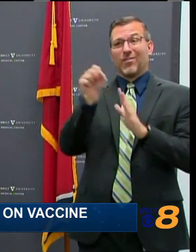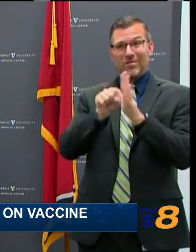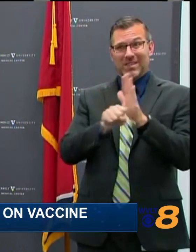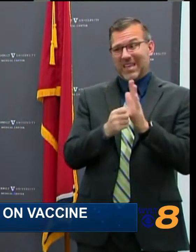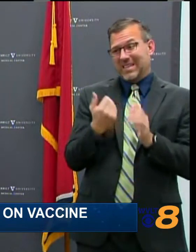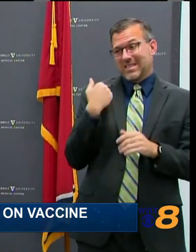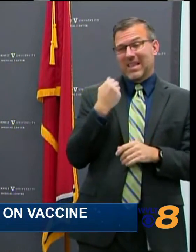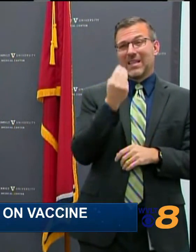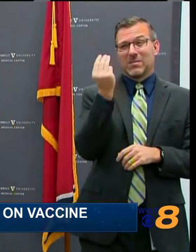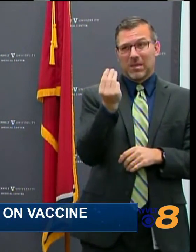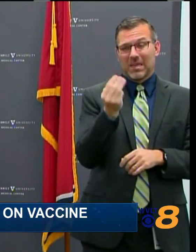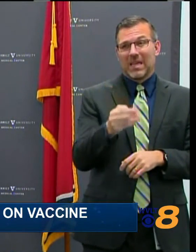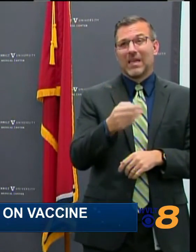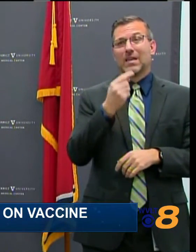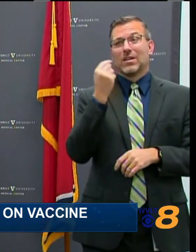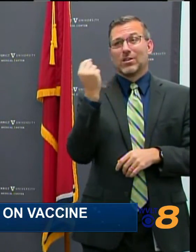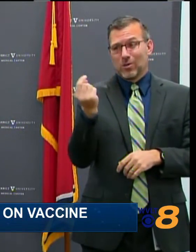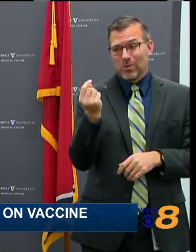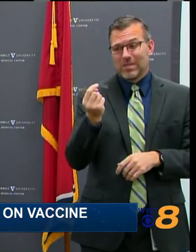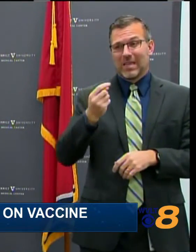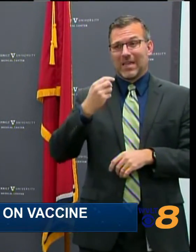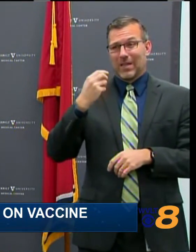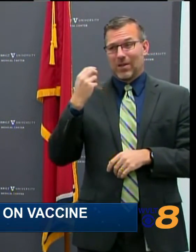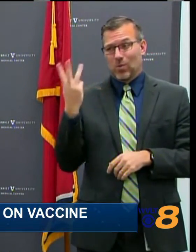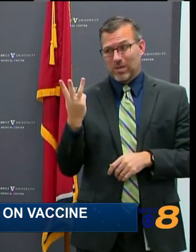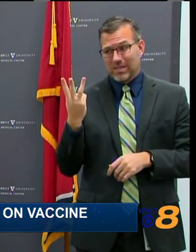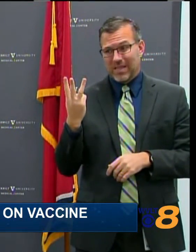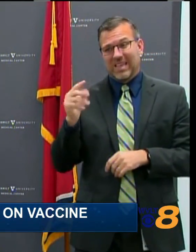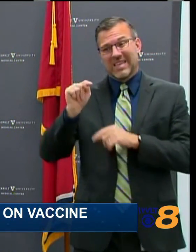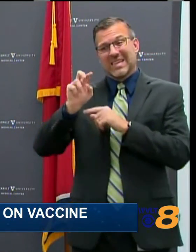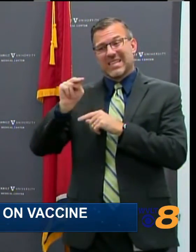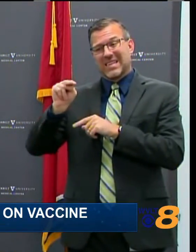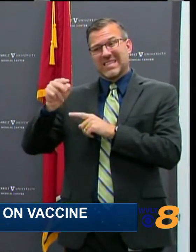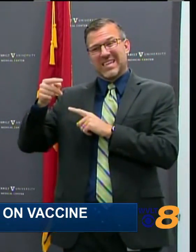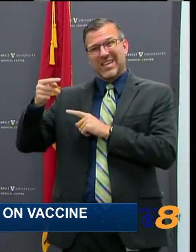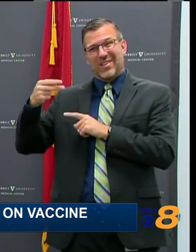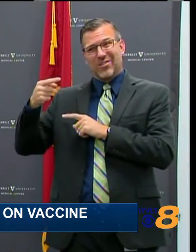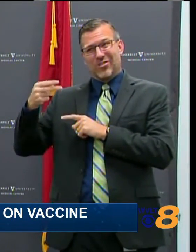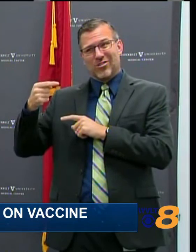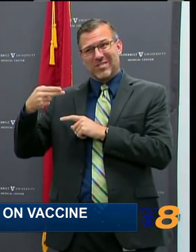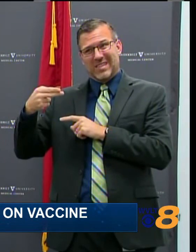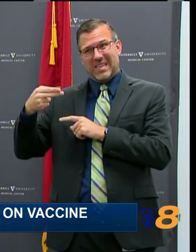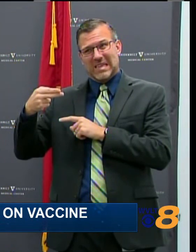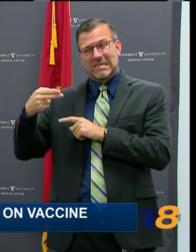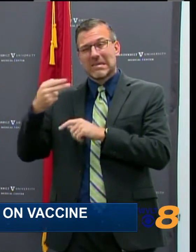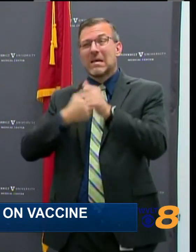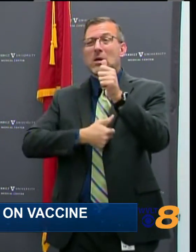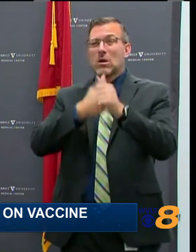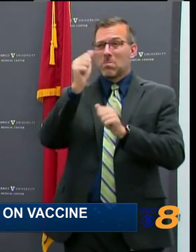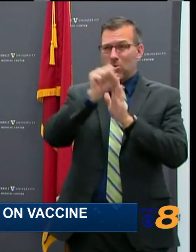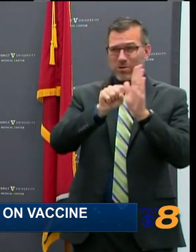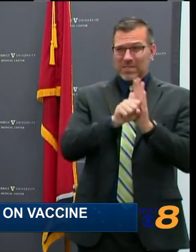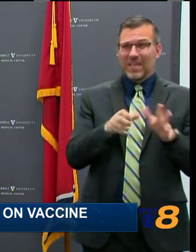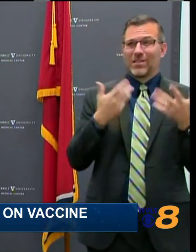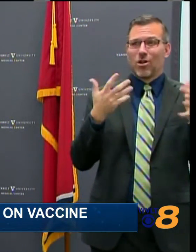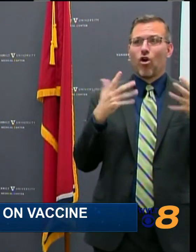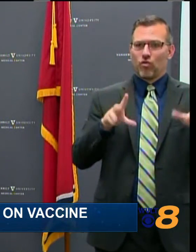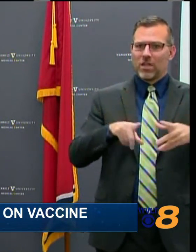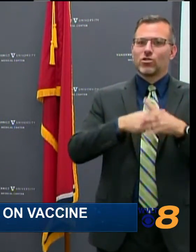Monday, Tuesday, and Wednesday. And at this point, most states have already begun vaccination.